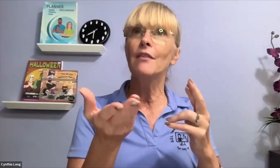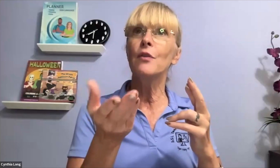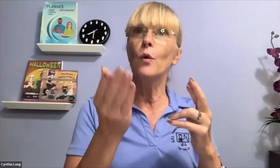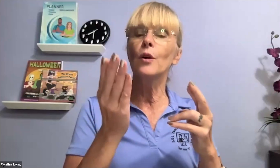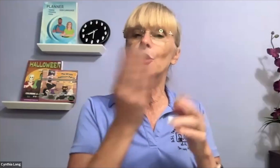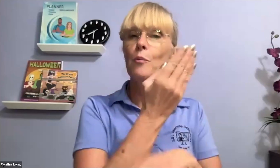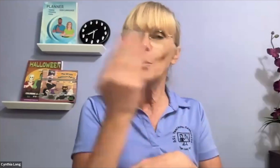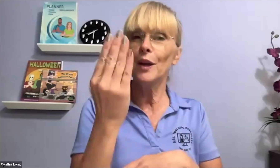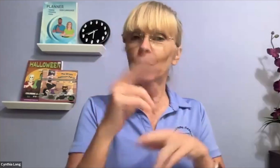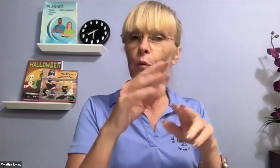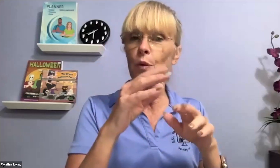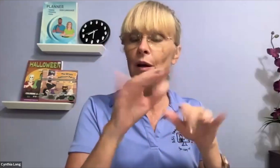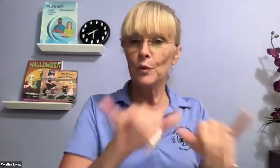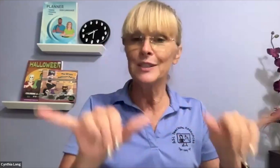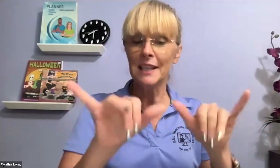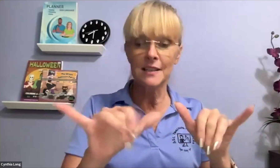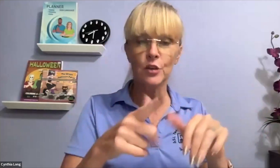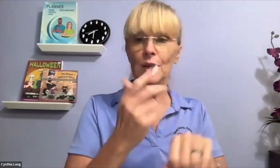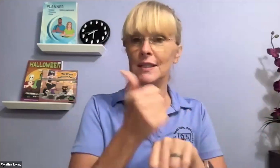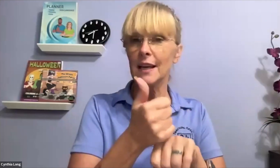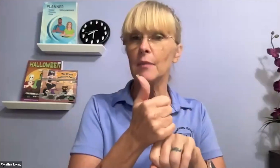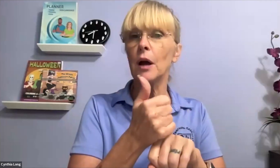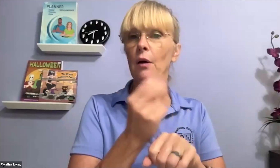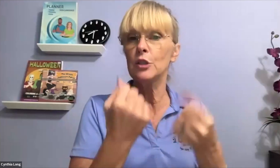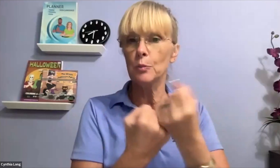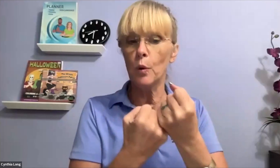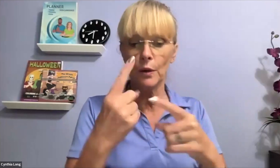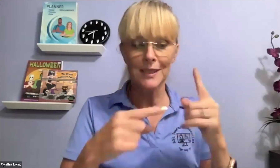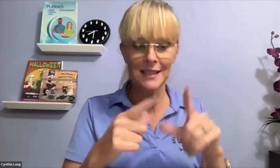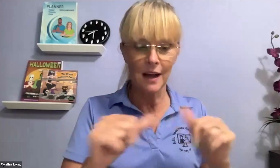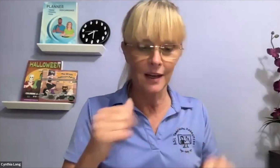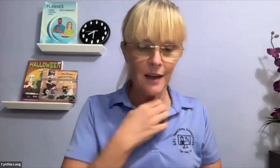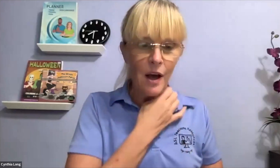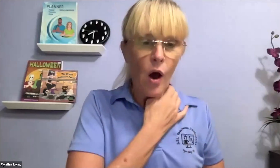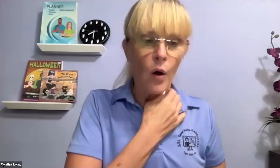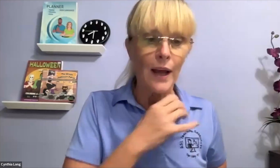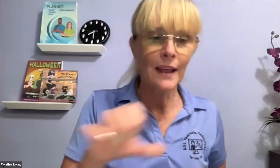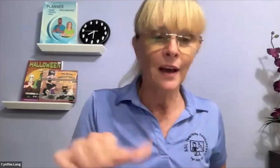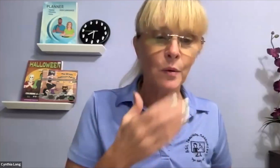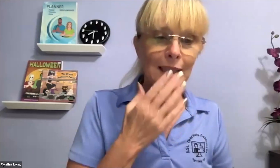have for your morning routines that you can set up supporting the sign. Okay, the other one